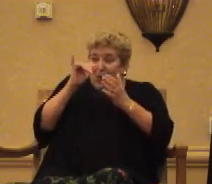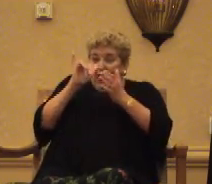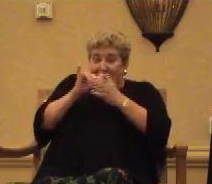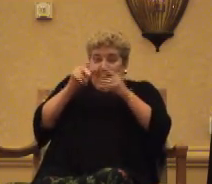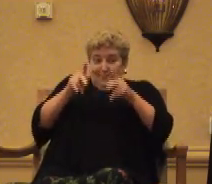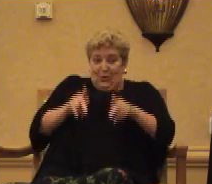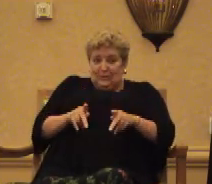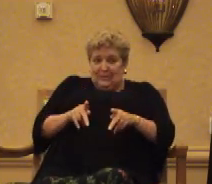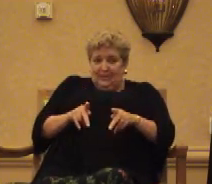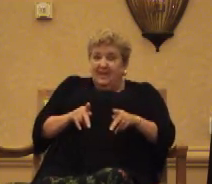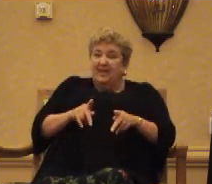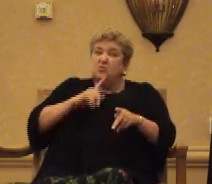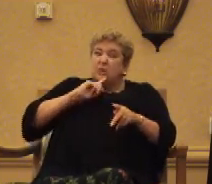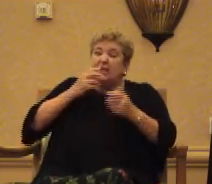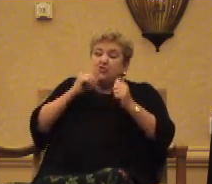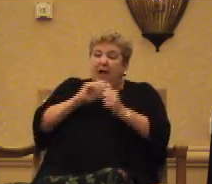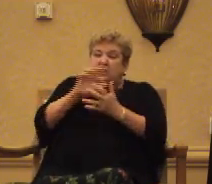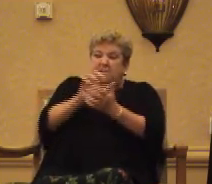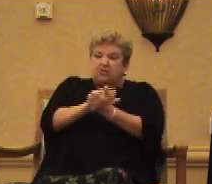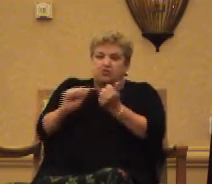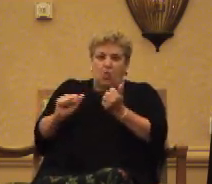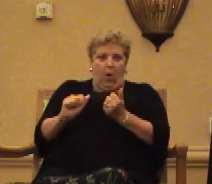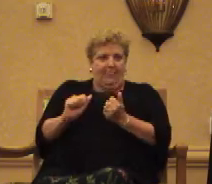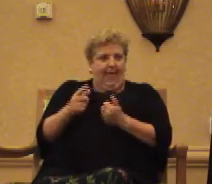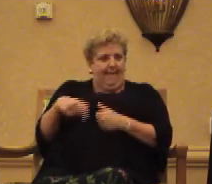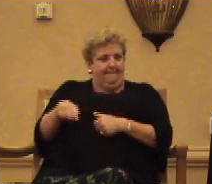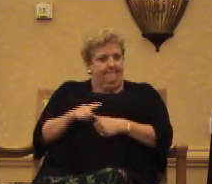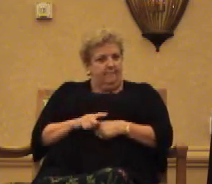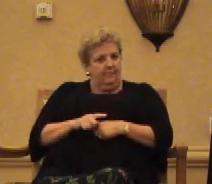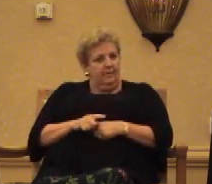them. Yet it never looks that way to me.